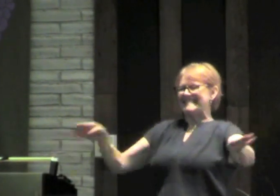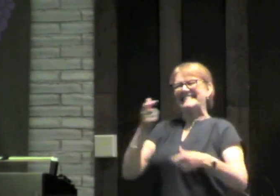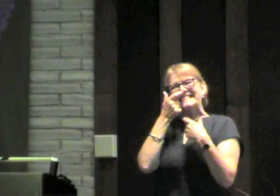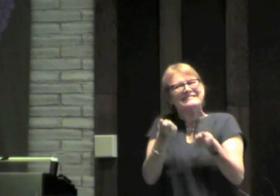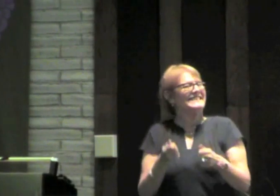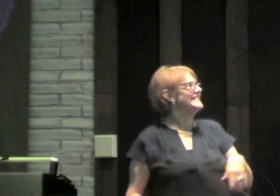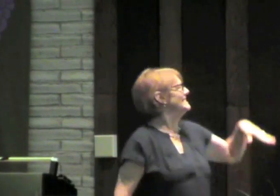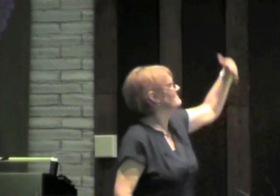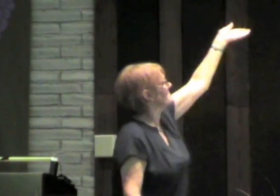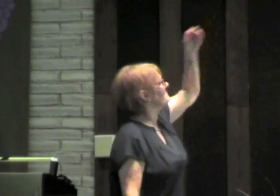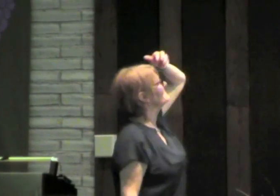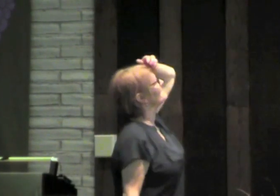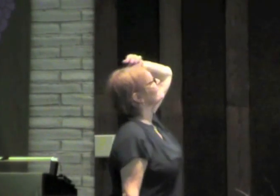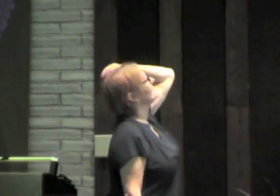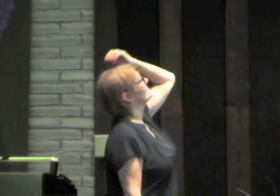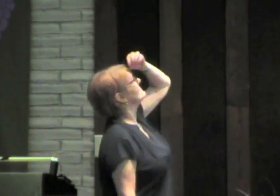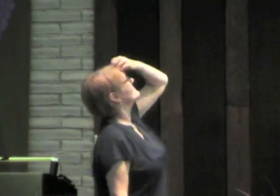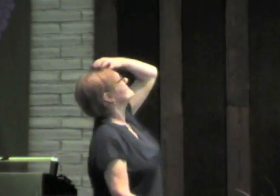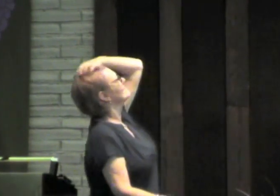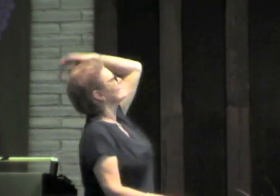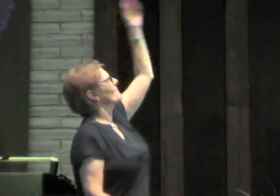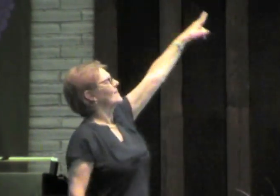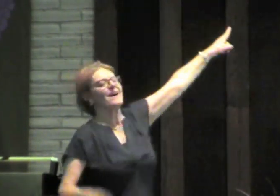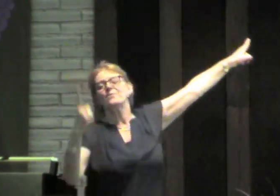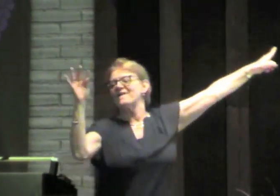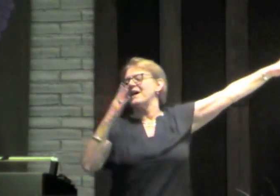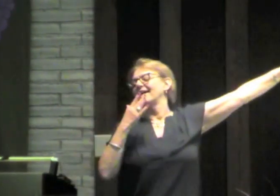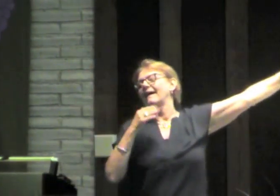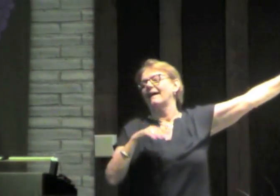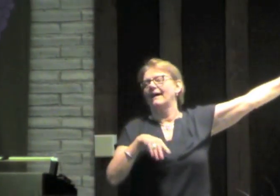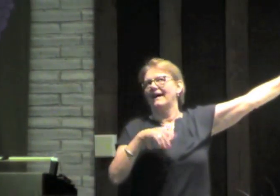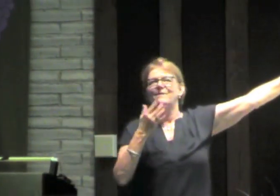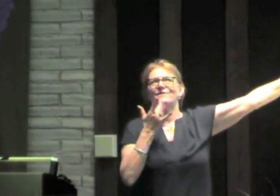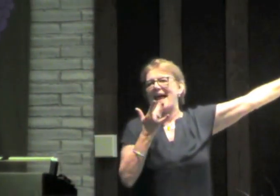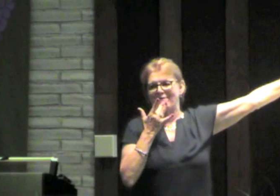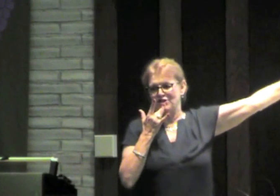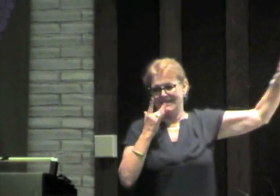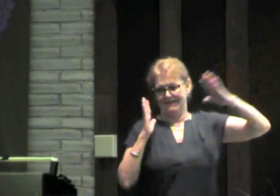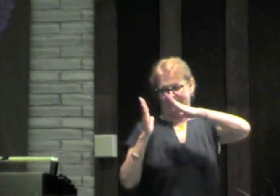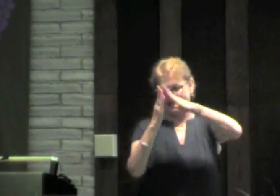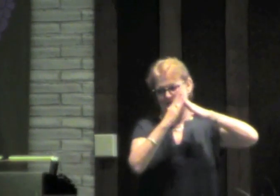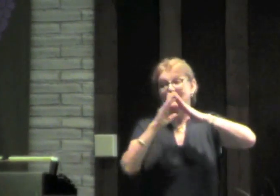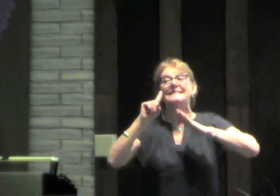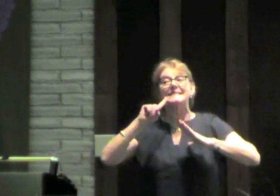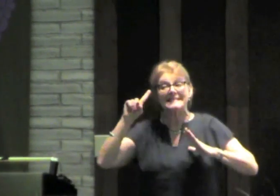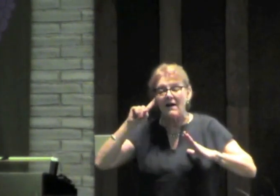tombs are, where the one that was from Hagar is buried and the other one is buried. And that was very fascinating, but we weren't allowed to